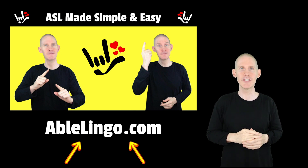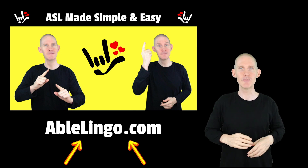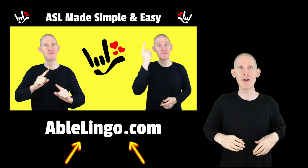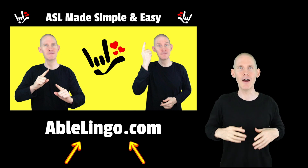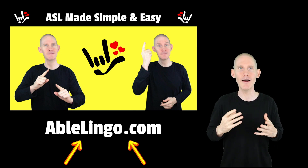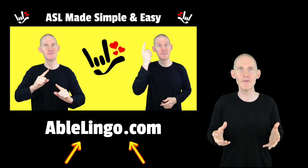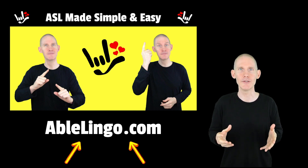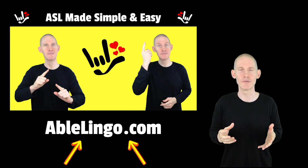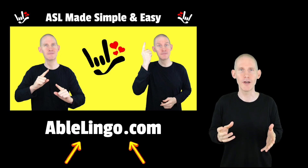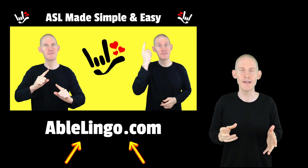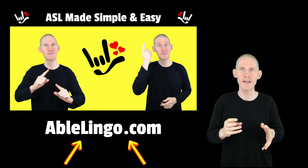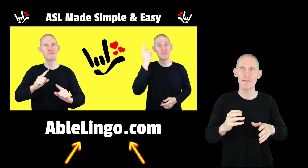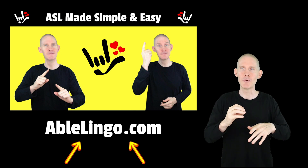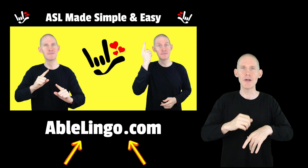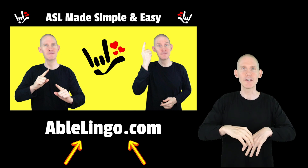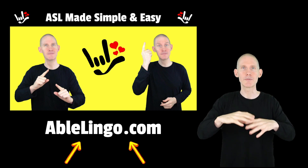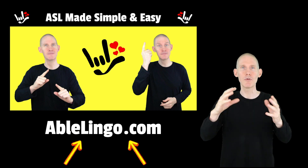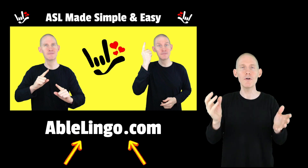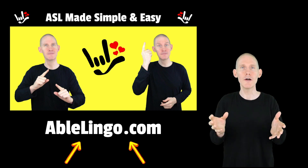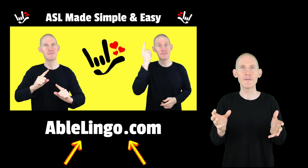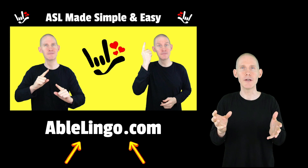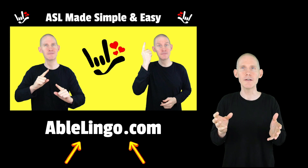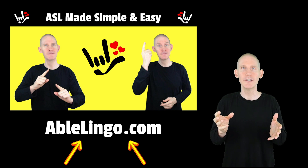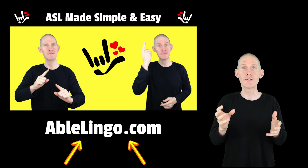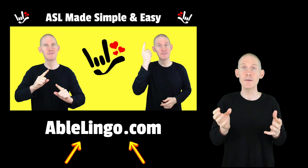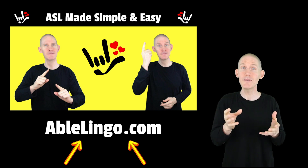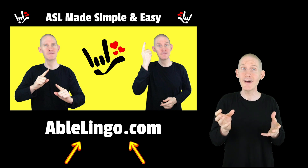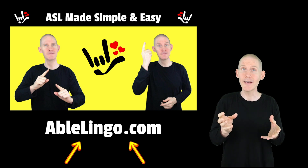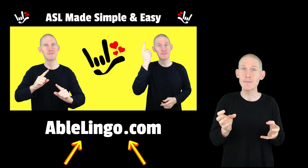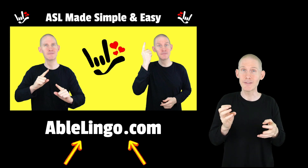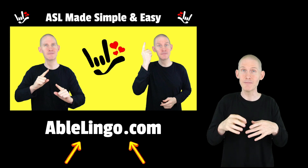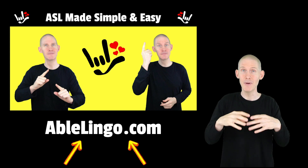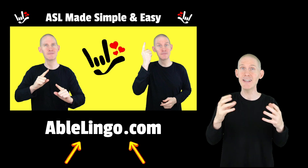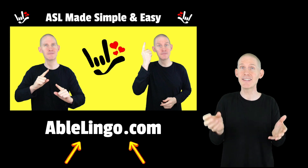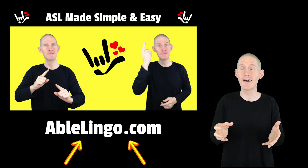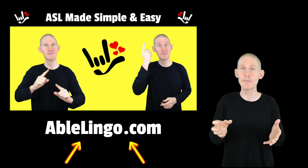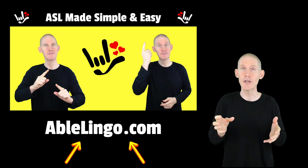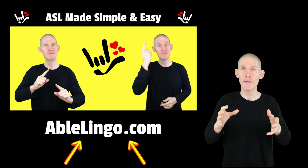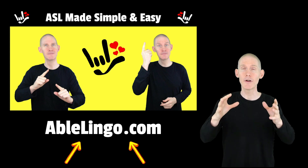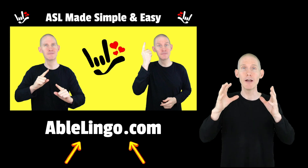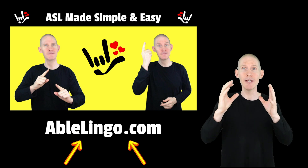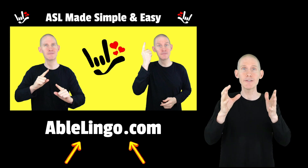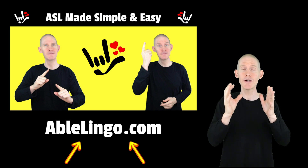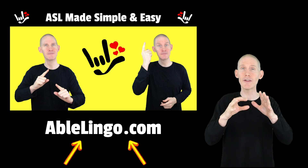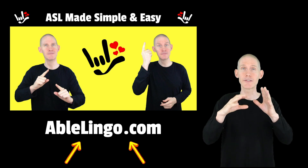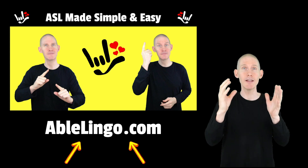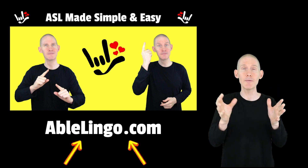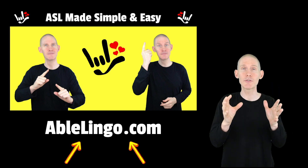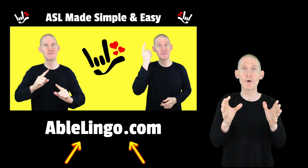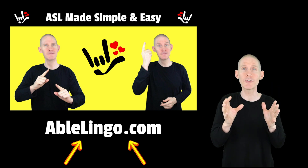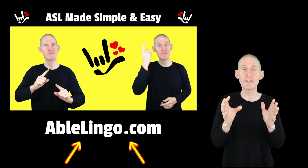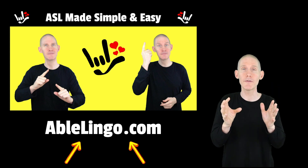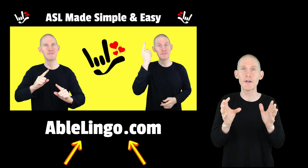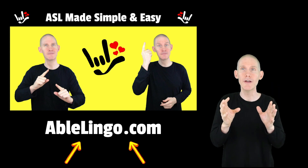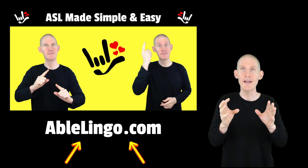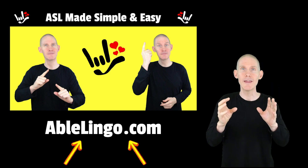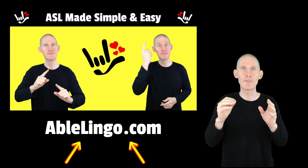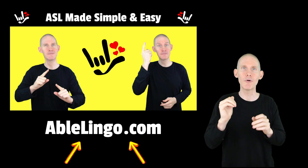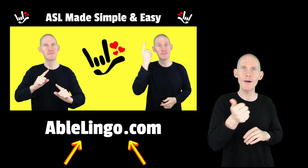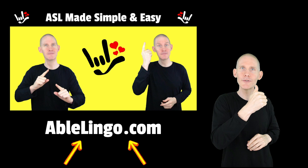seems obvious, right? But when I explore out there, sometimes, many times, there are ASL sign language courses out there. They promise